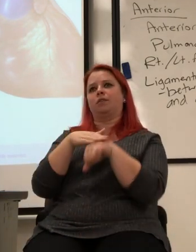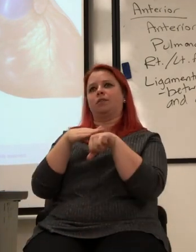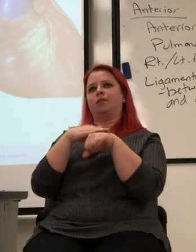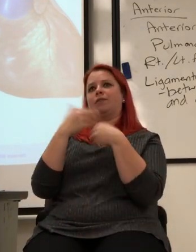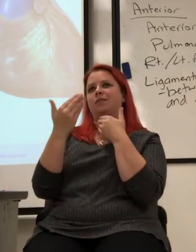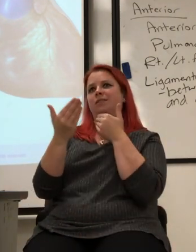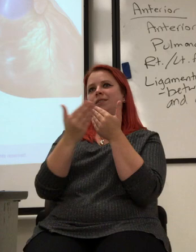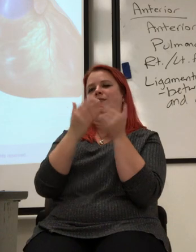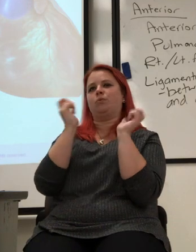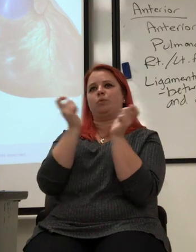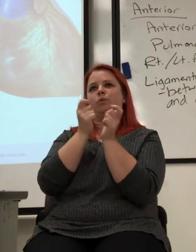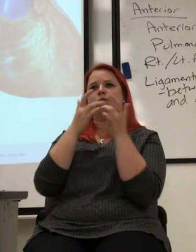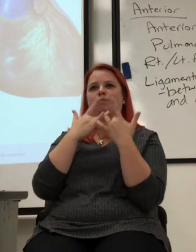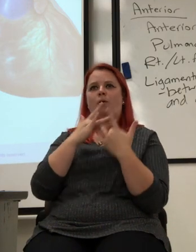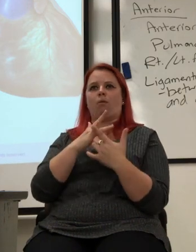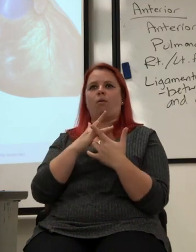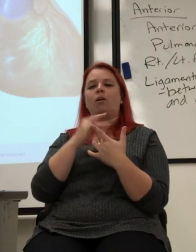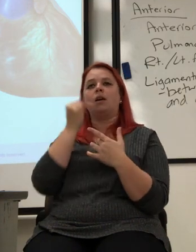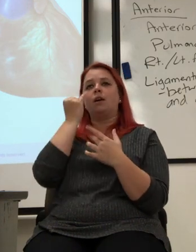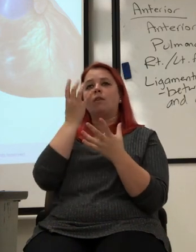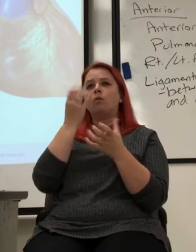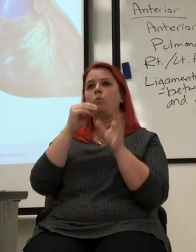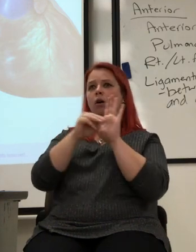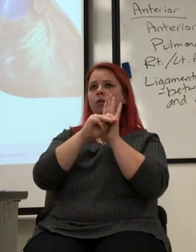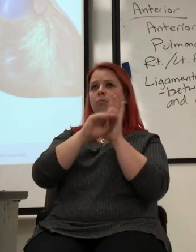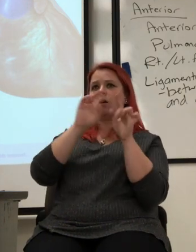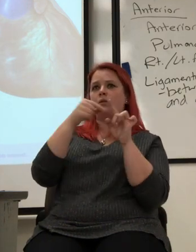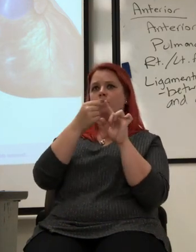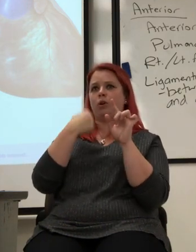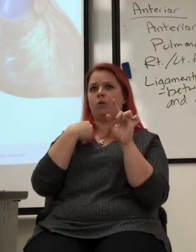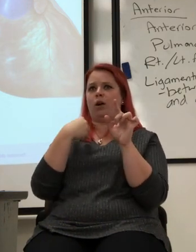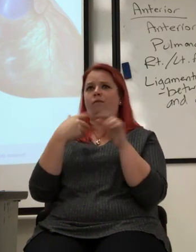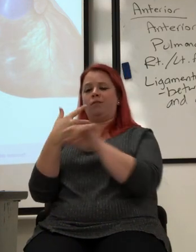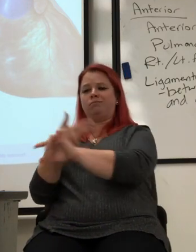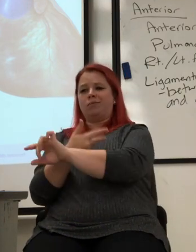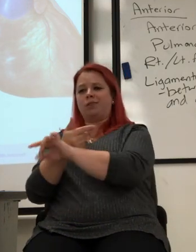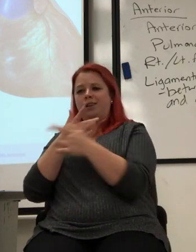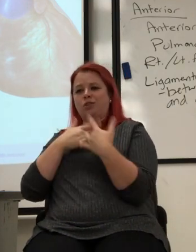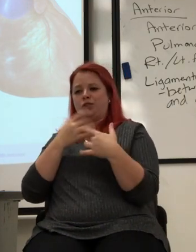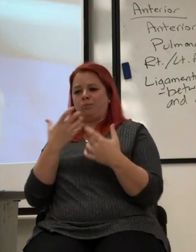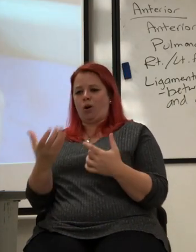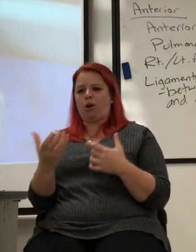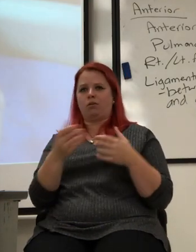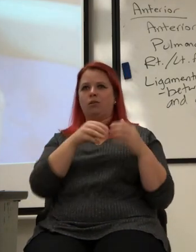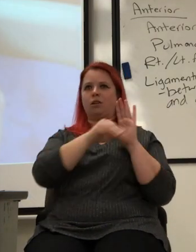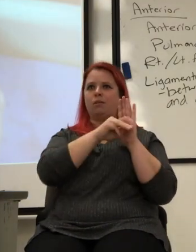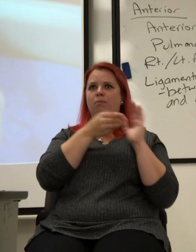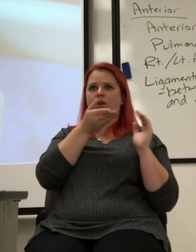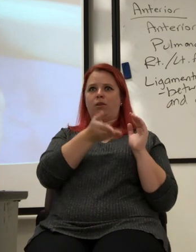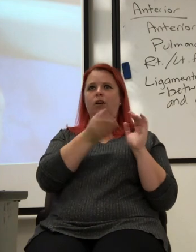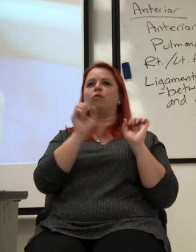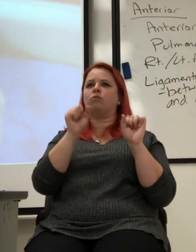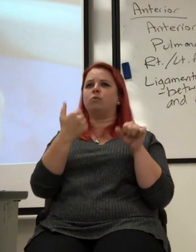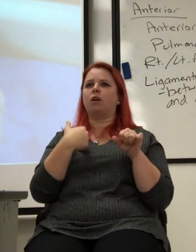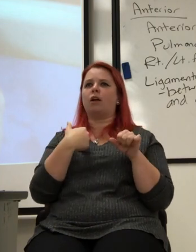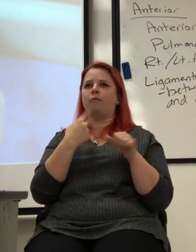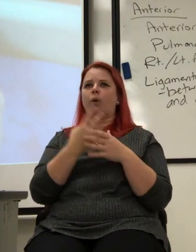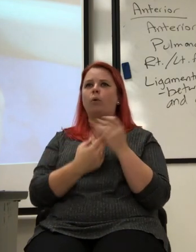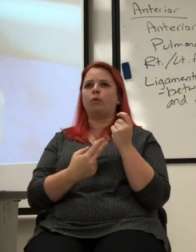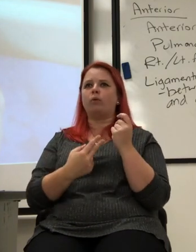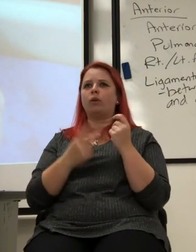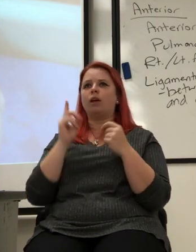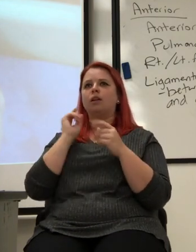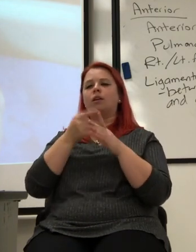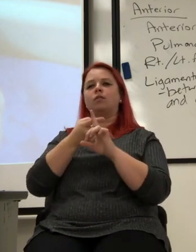stand. And if you want to have the model while you're doing your sheep heart dissection, that can be helpful too. Here's a picture of ligamentum arteriosum from a